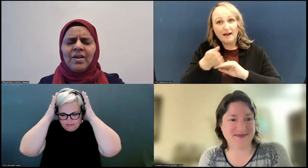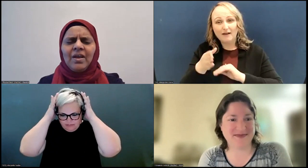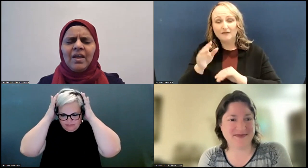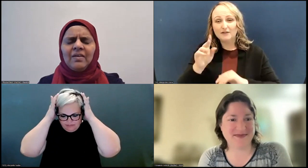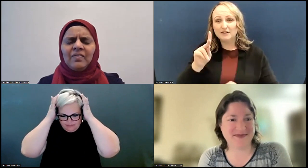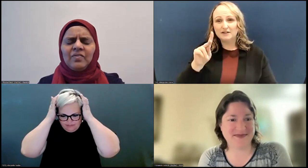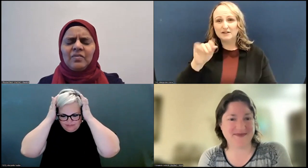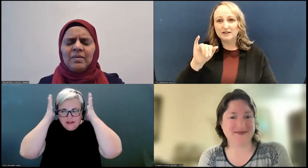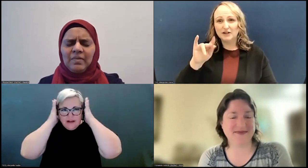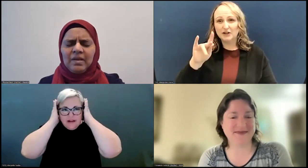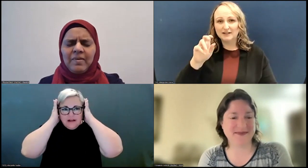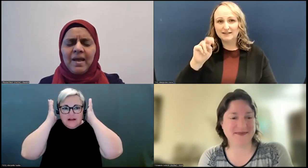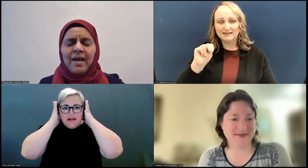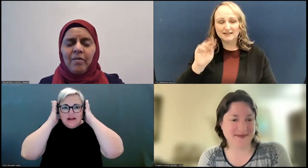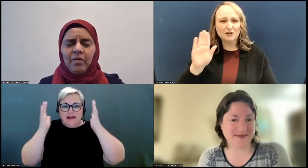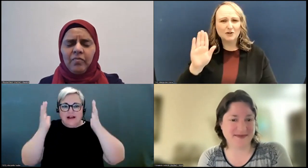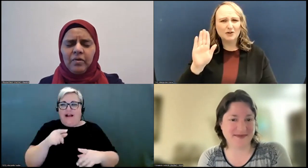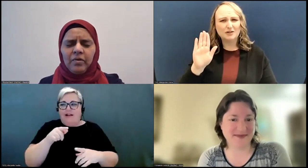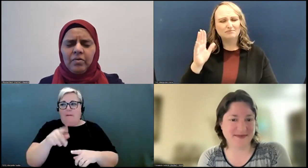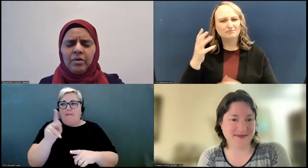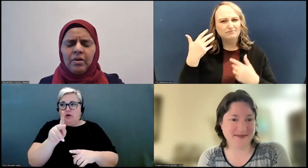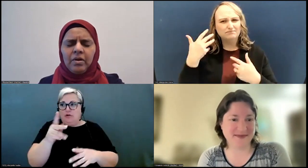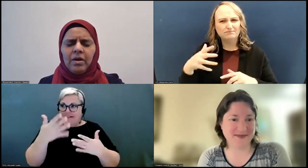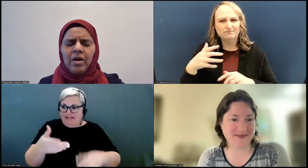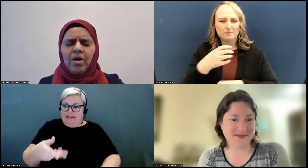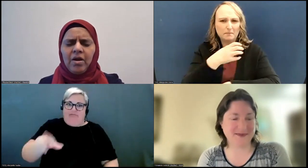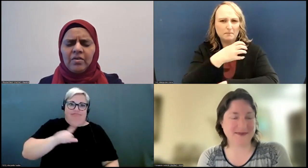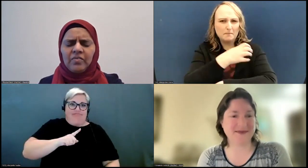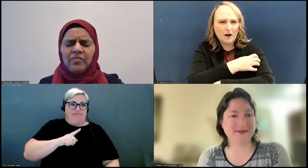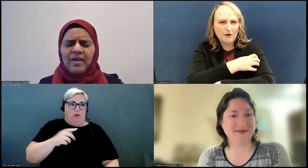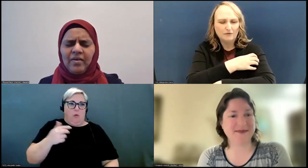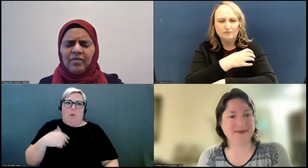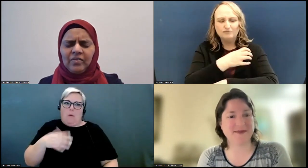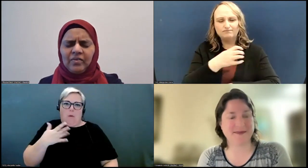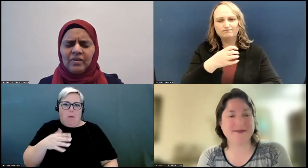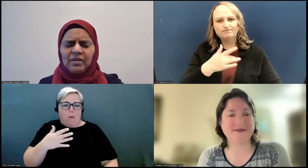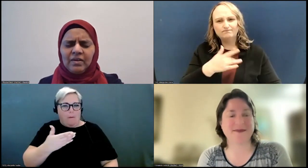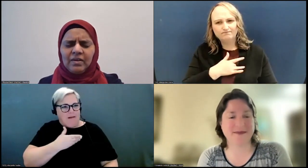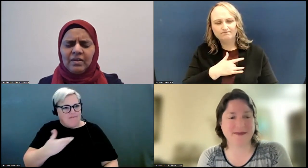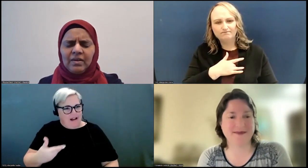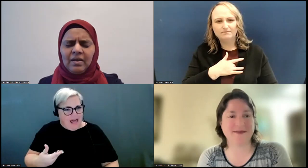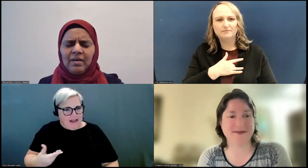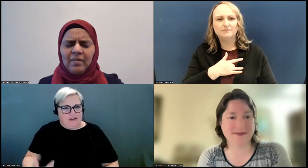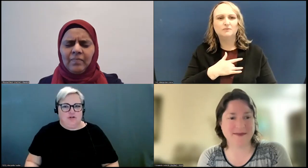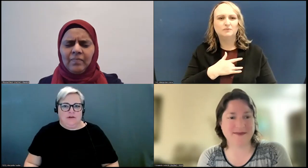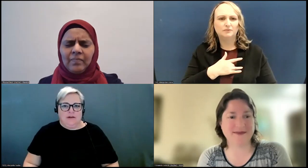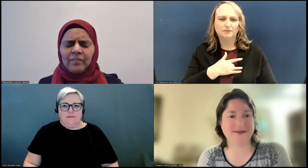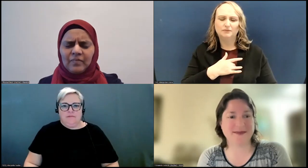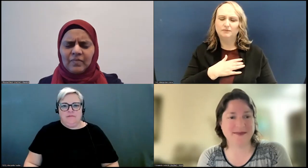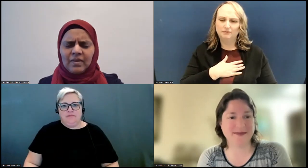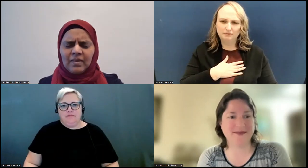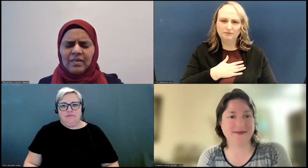her extremely powerful, heartfelt